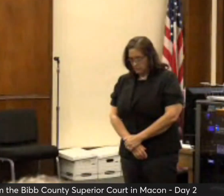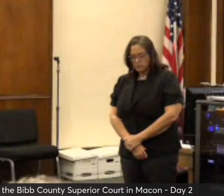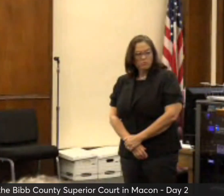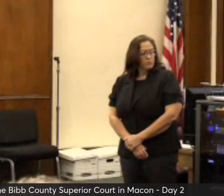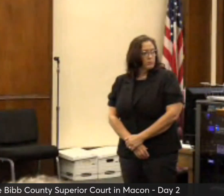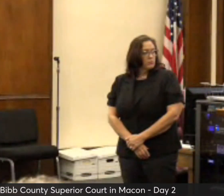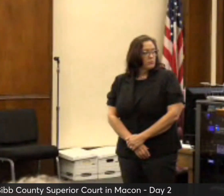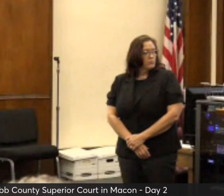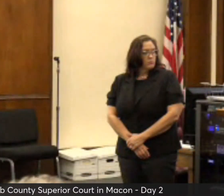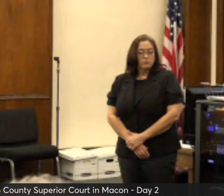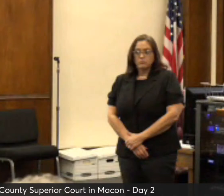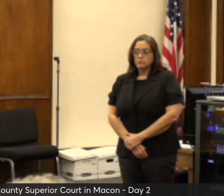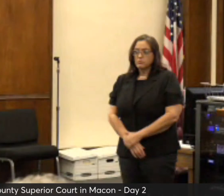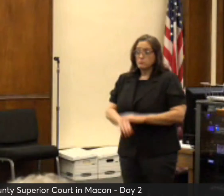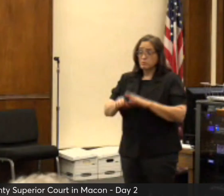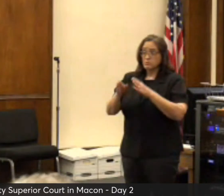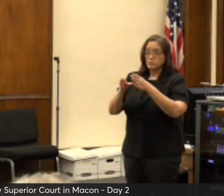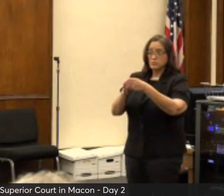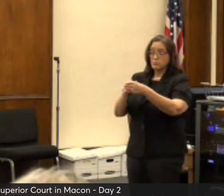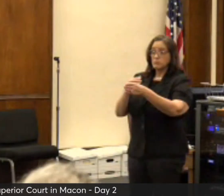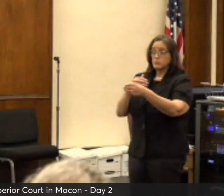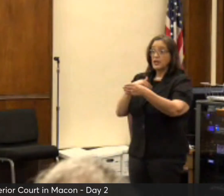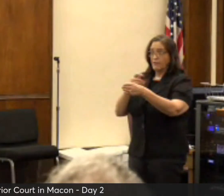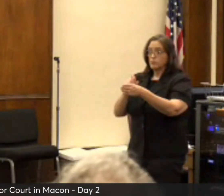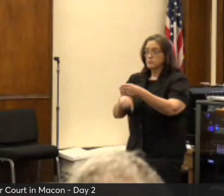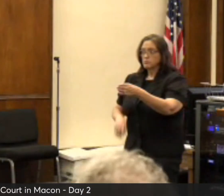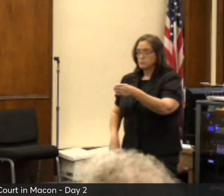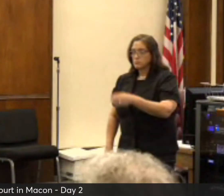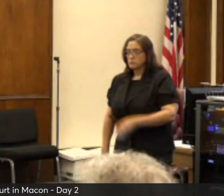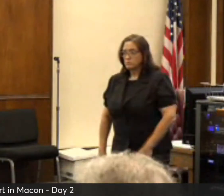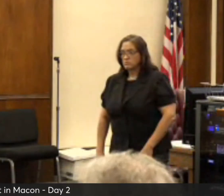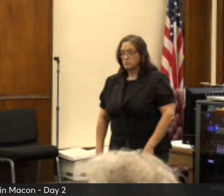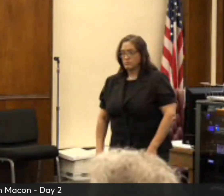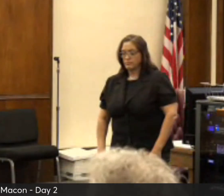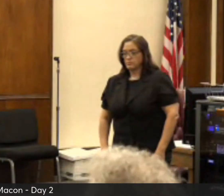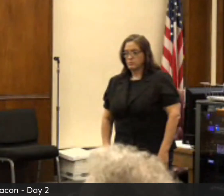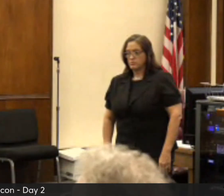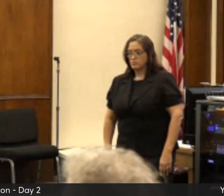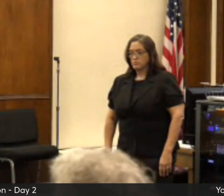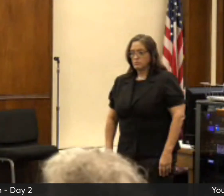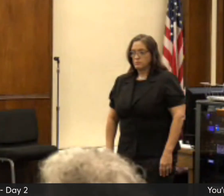Ms. Matheson, any questions? I do, yes. Sorry.